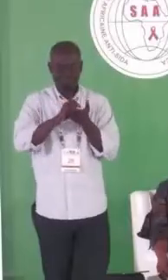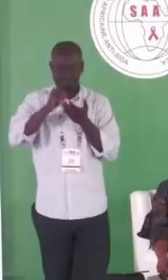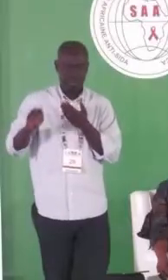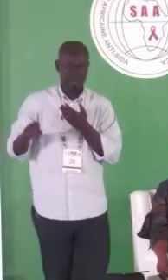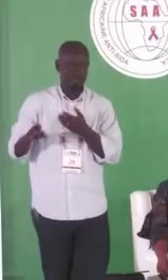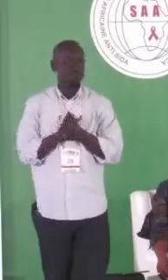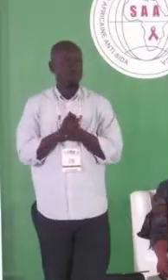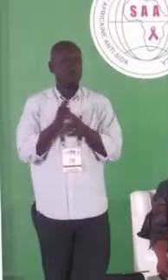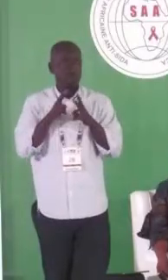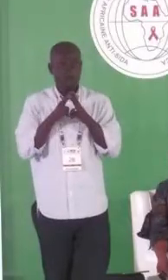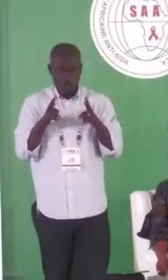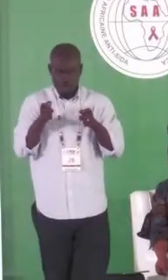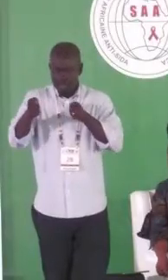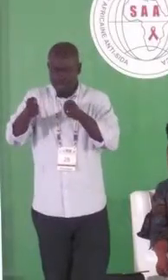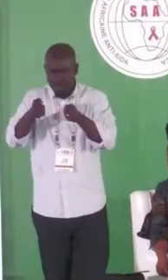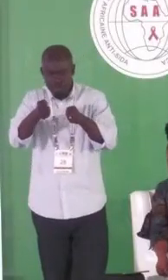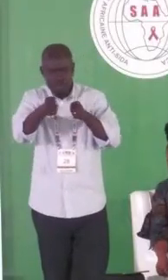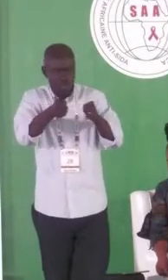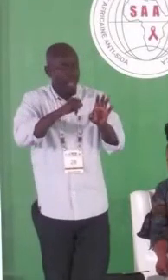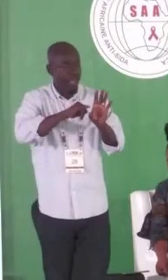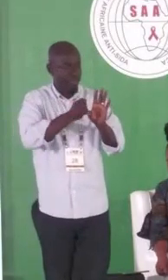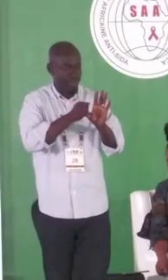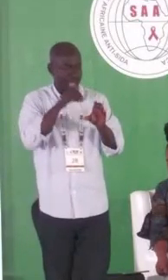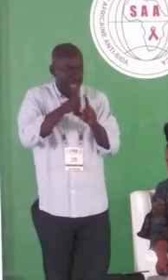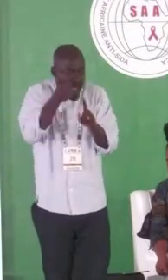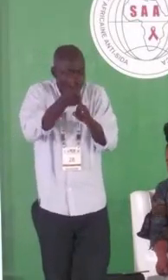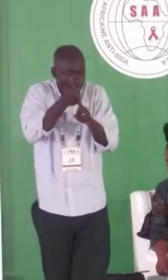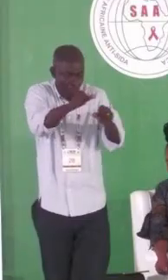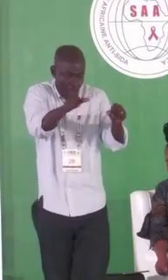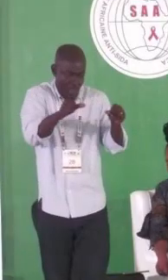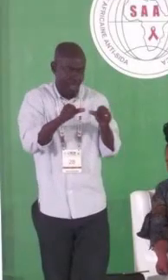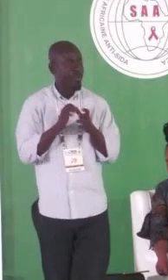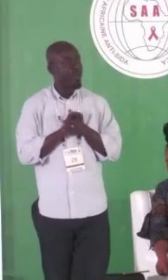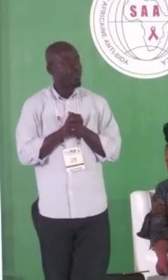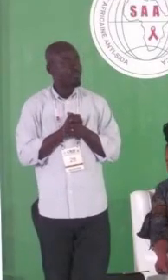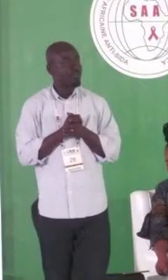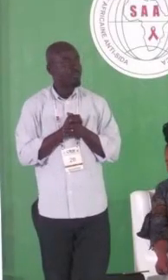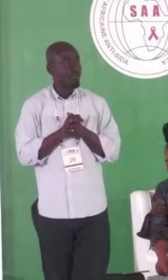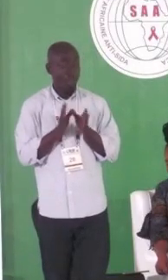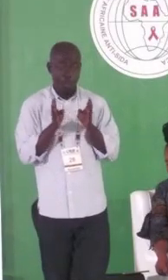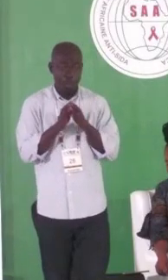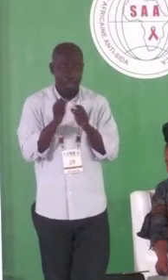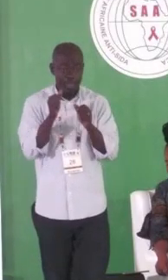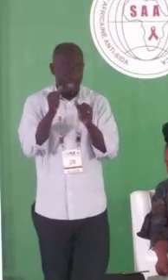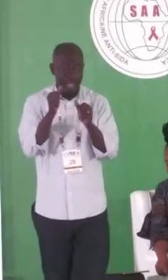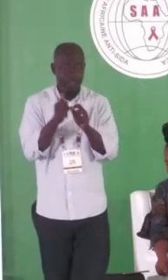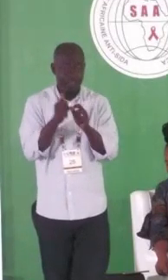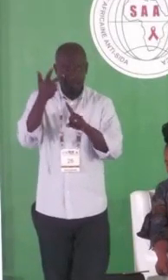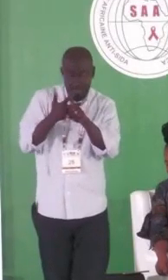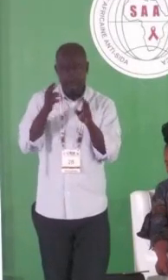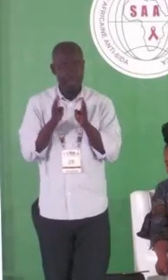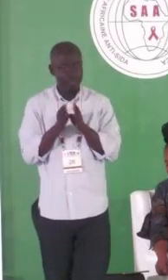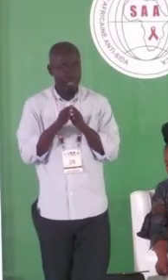take charge of implementation within their province. And then we meet every quarter as the